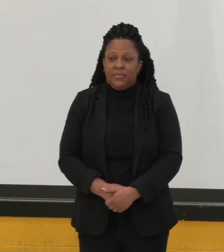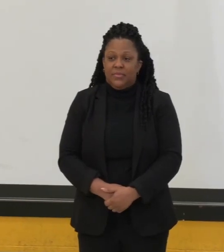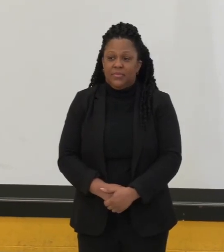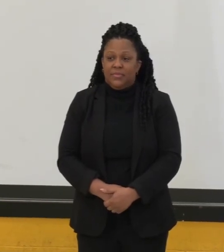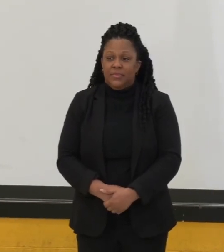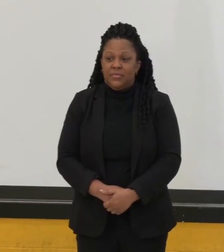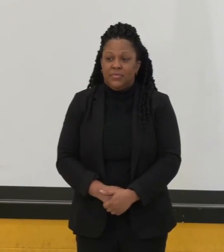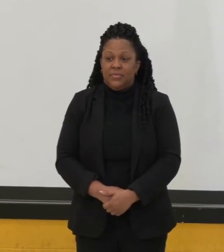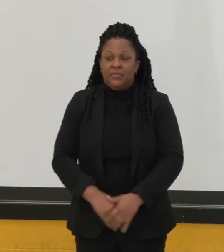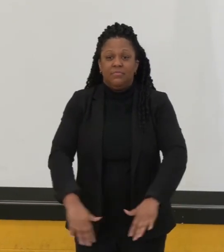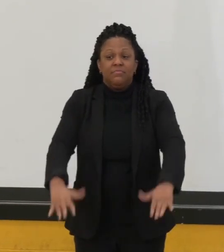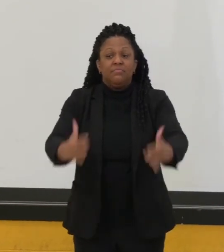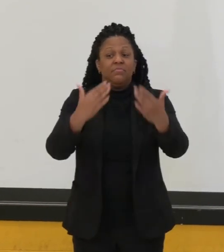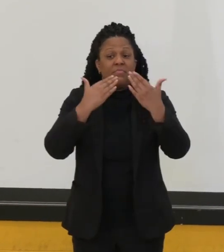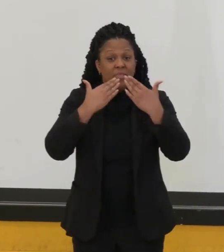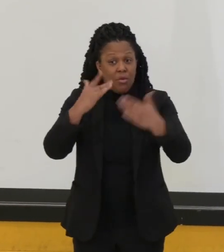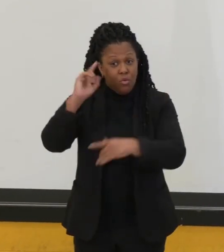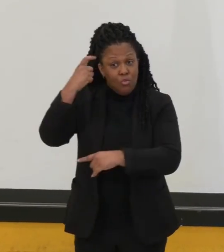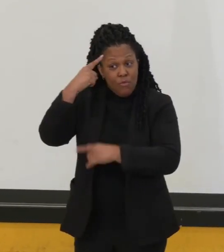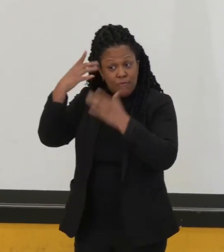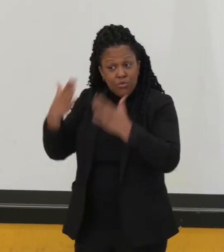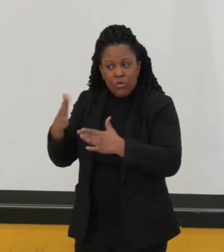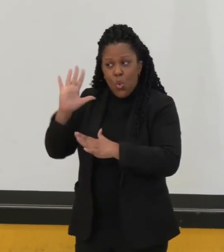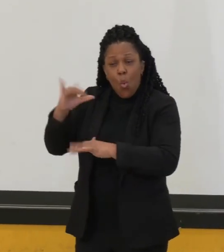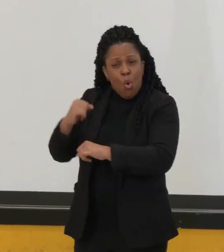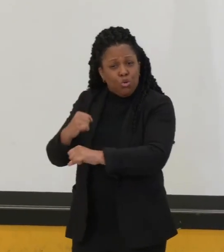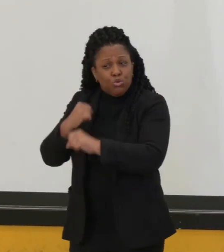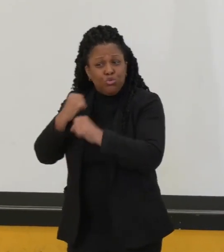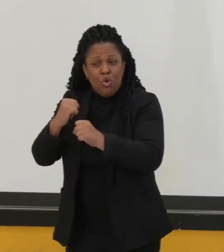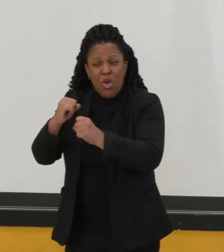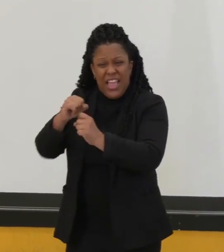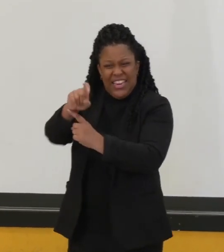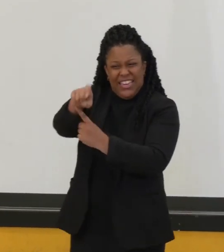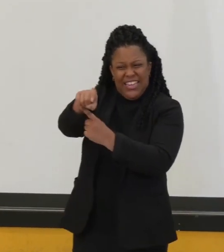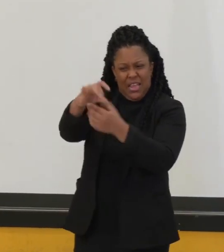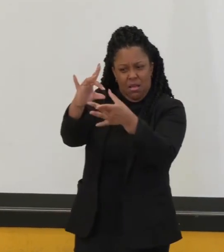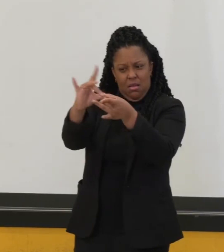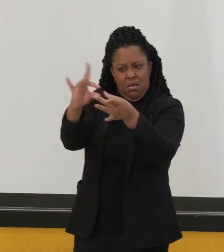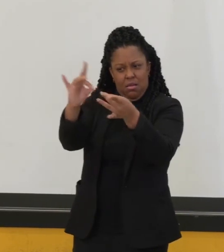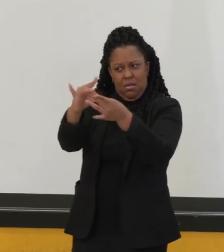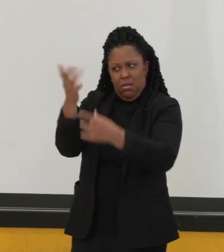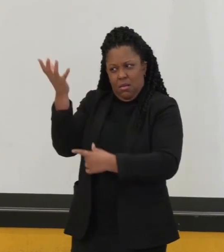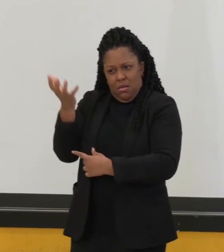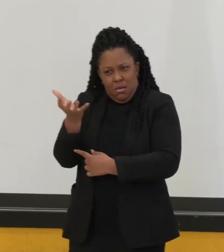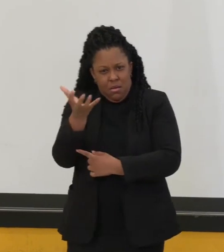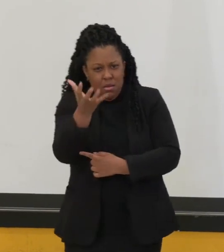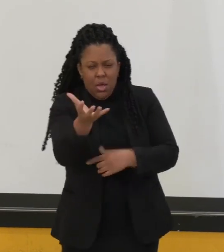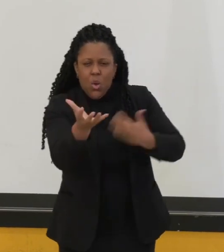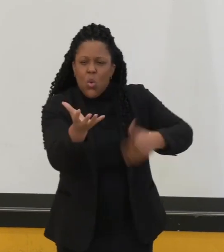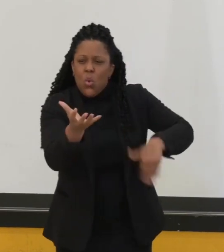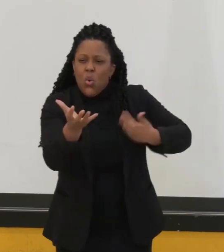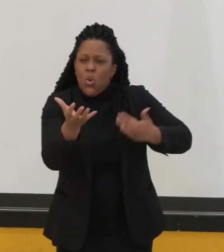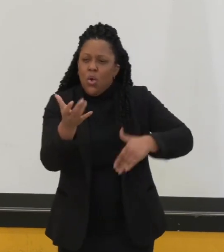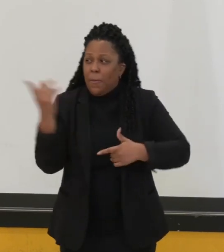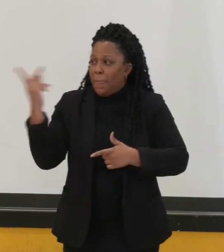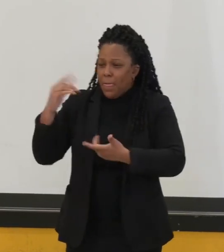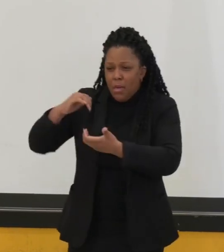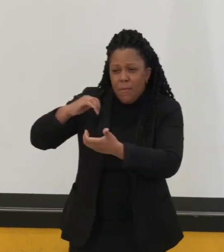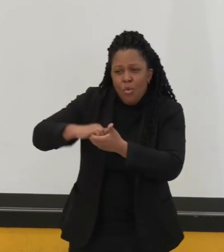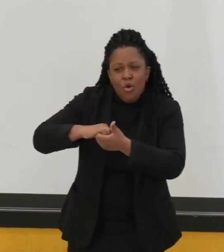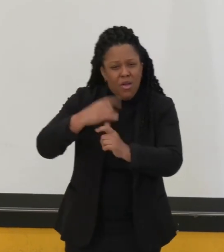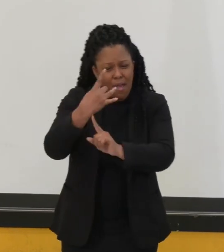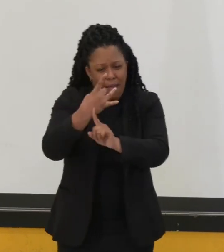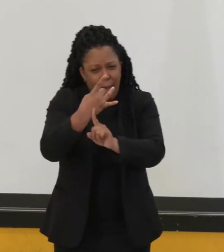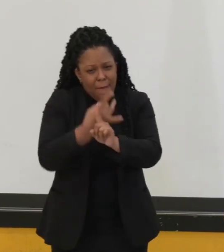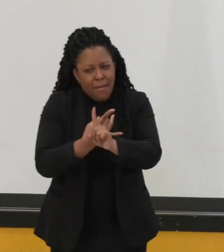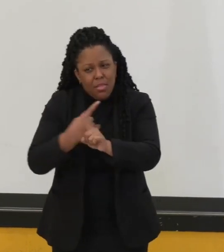Thank you, Governor, for your strong and necessary words and the partnership that we've had over these last 8 months as we've prepared